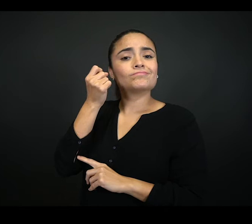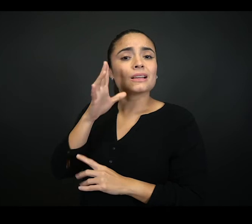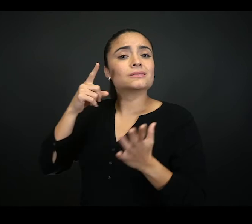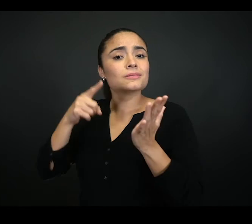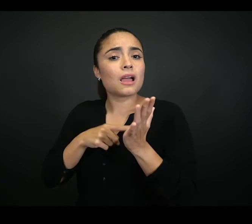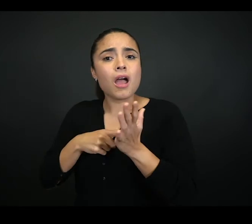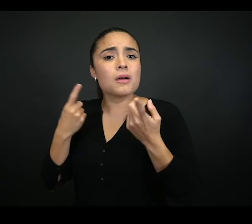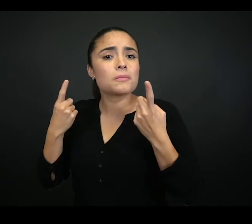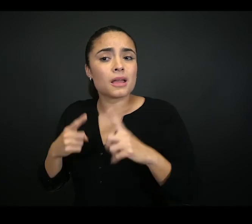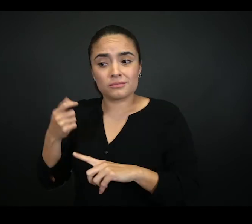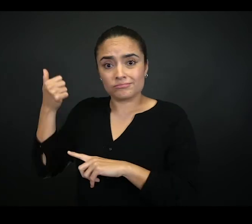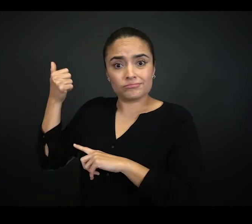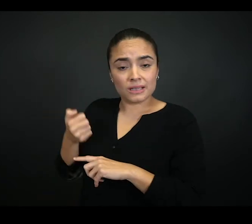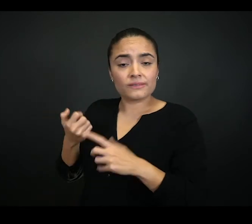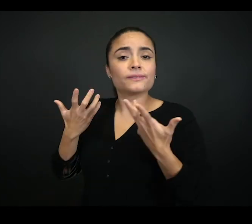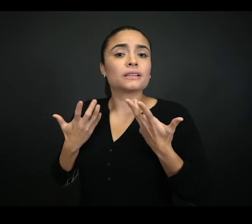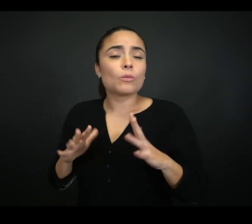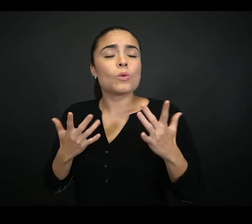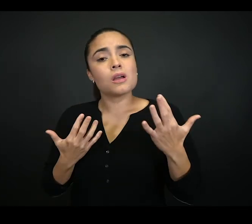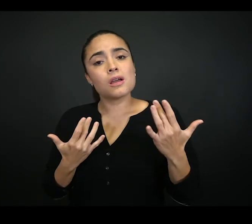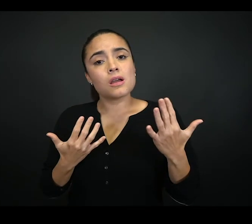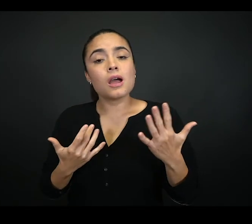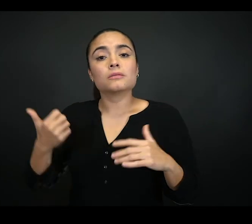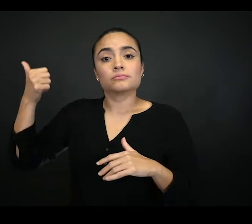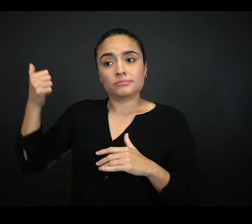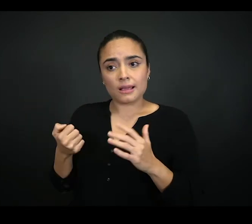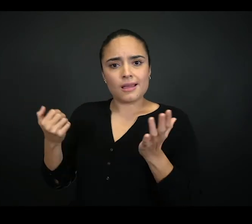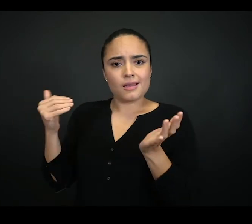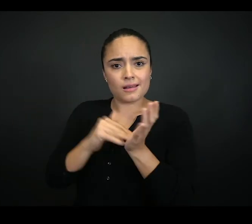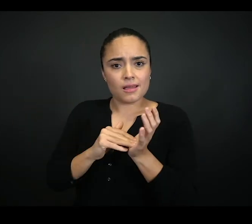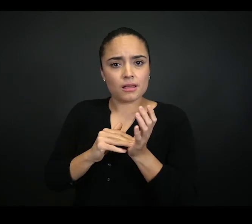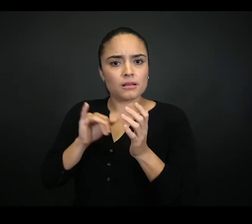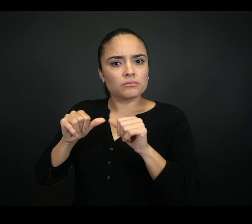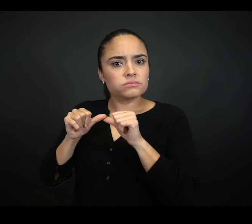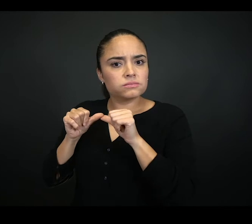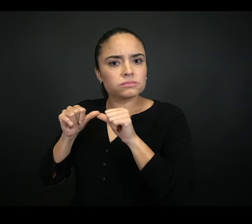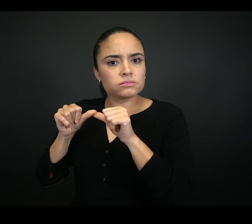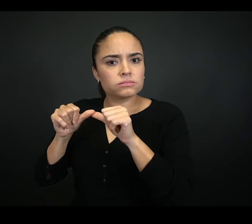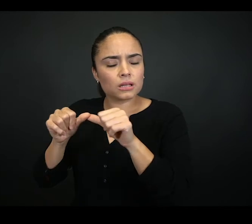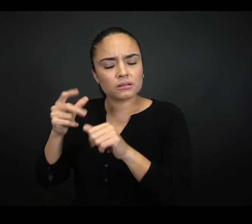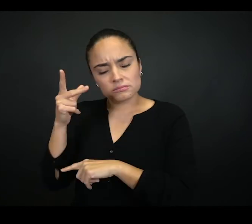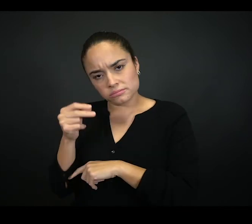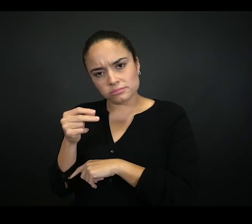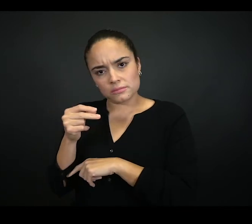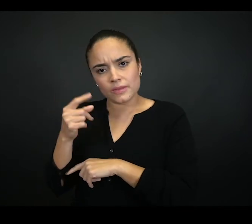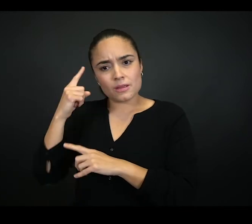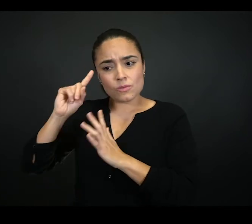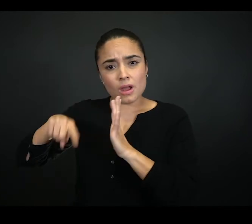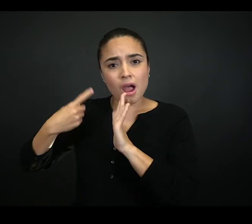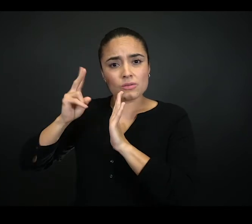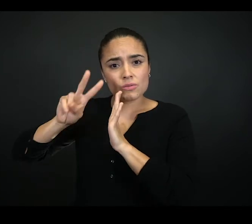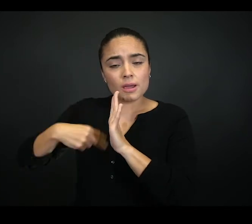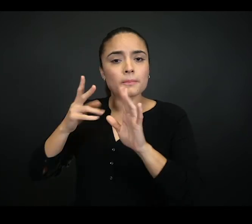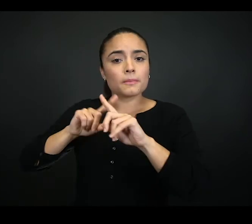in our supervised injection site for up to 2 hours. Sometimes people will wake up and they don't know where they are.